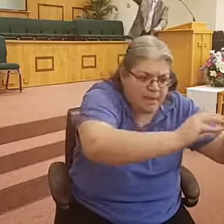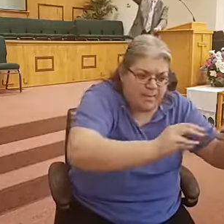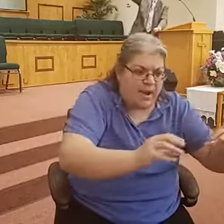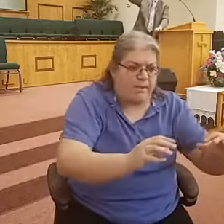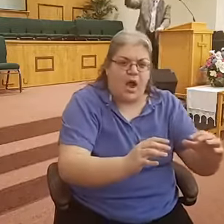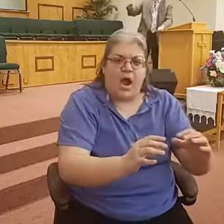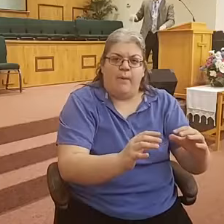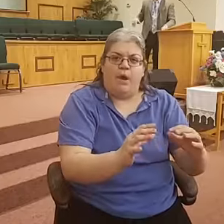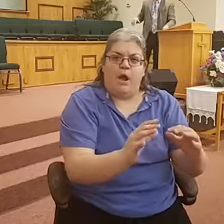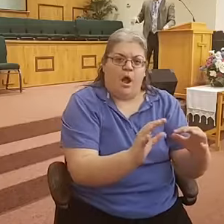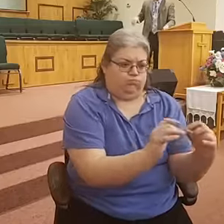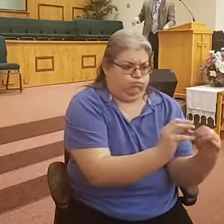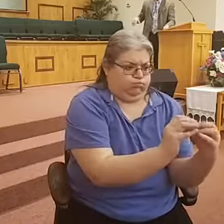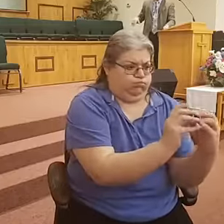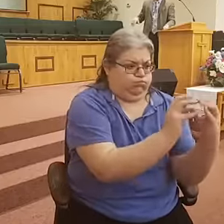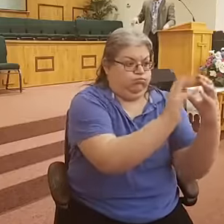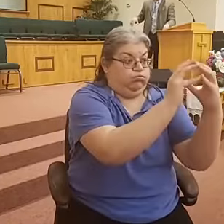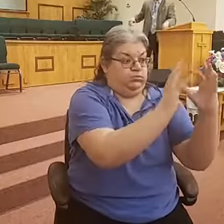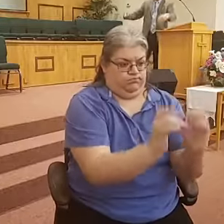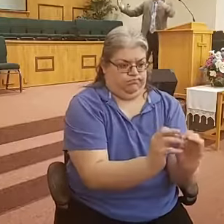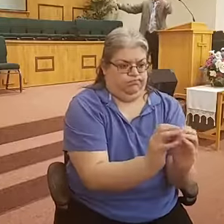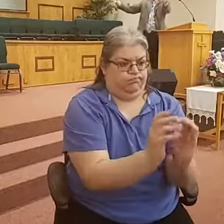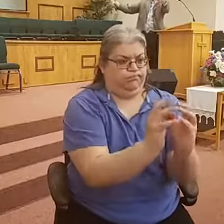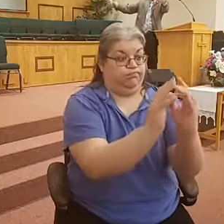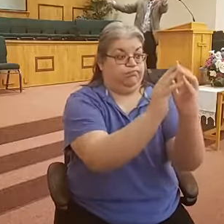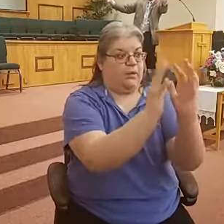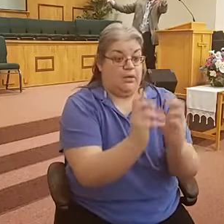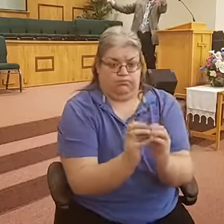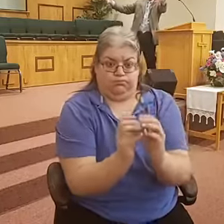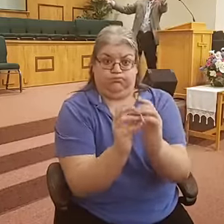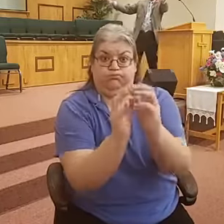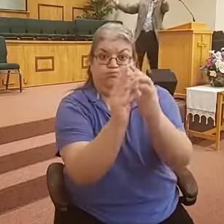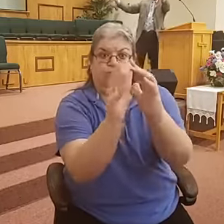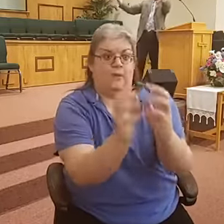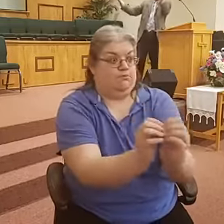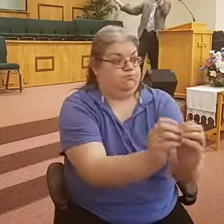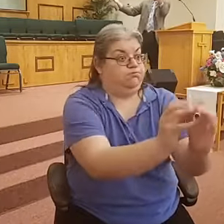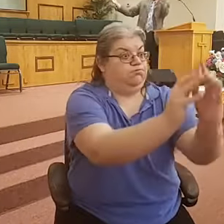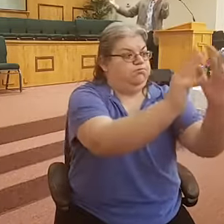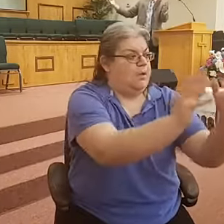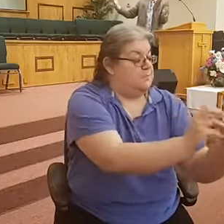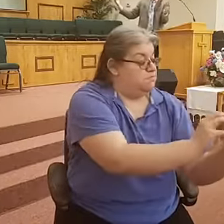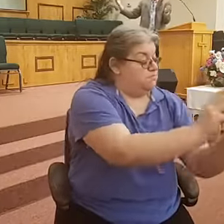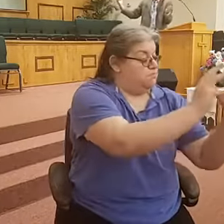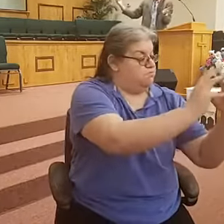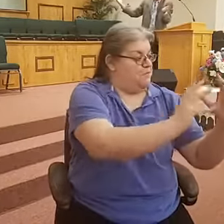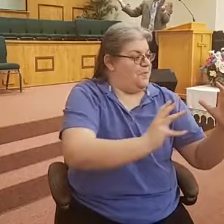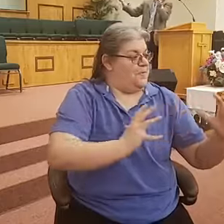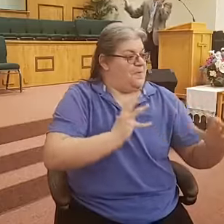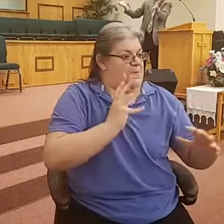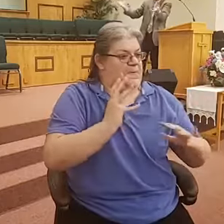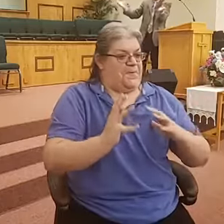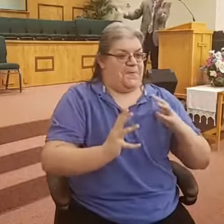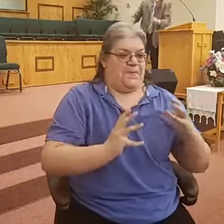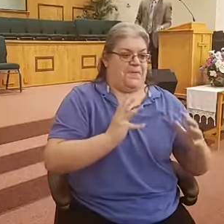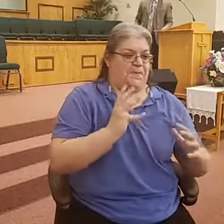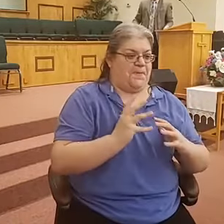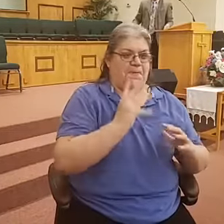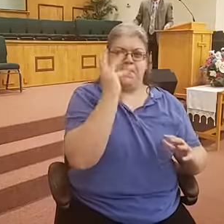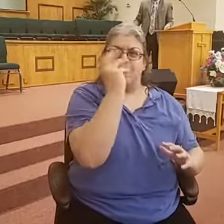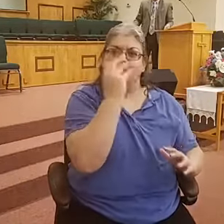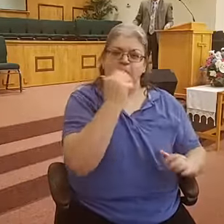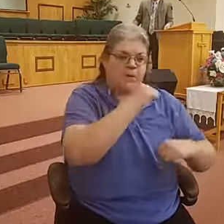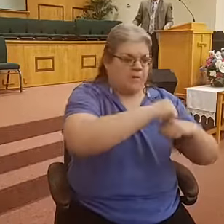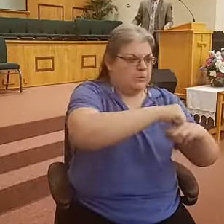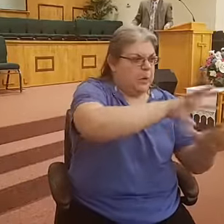Structures begin to rise. Great edifices are there for as a monument to each